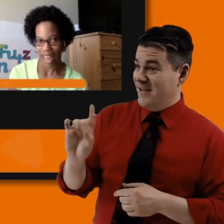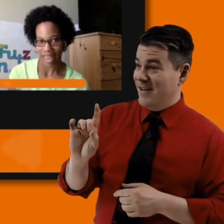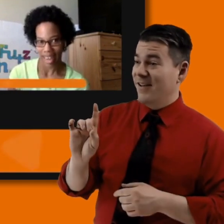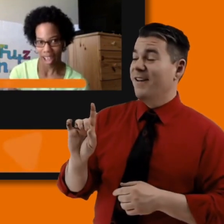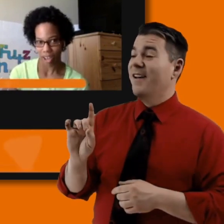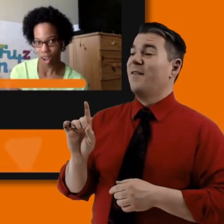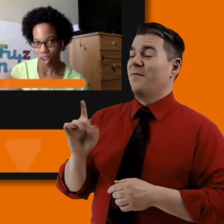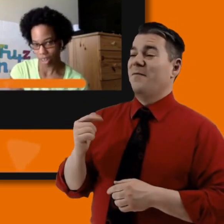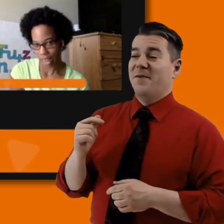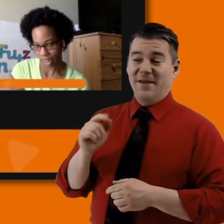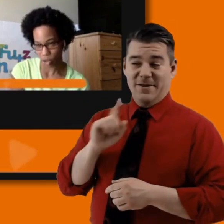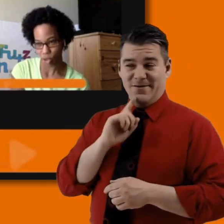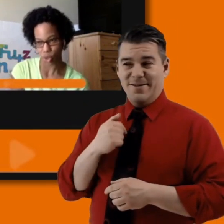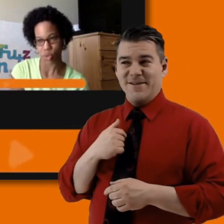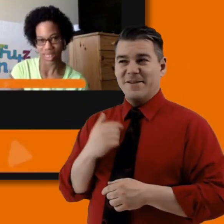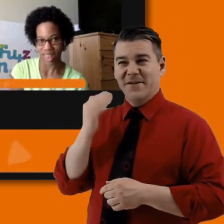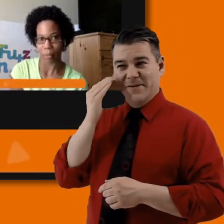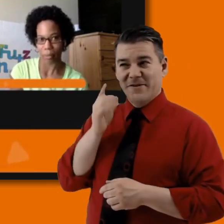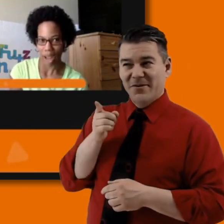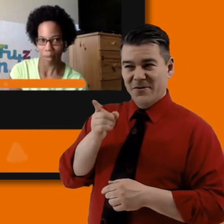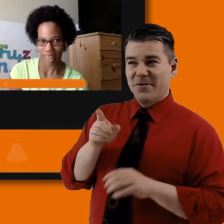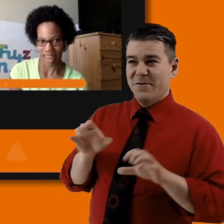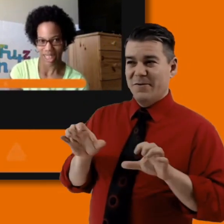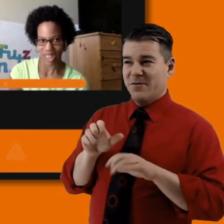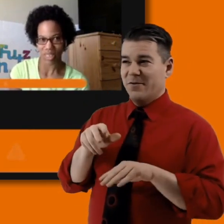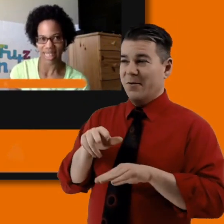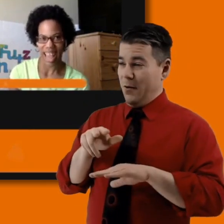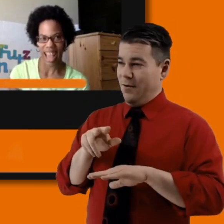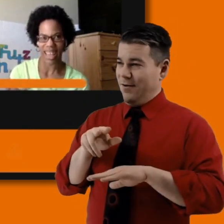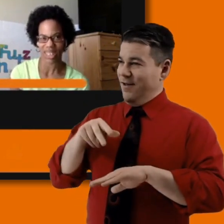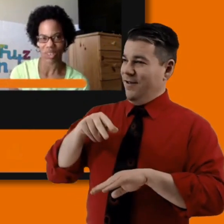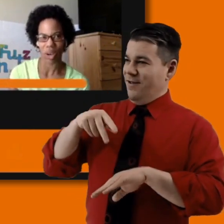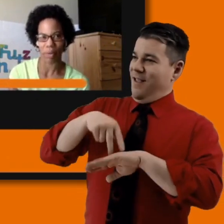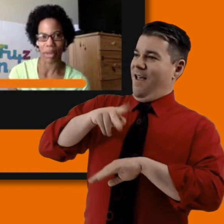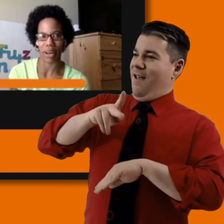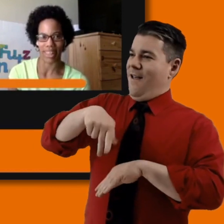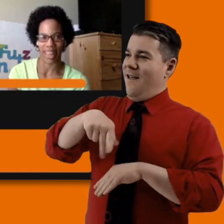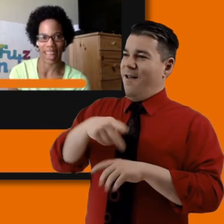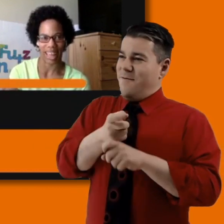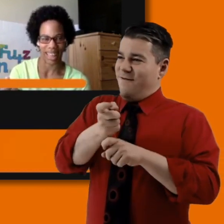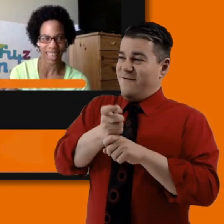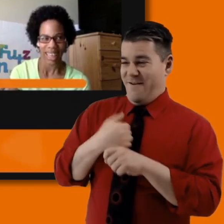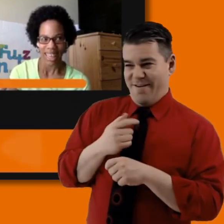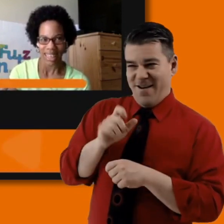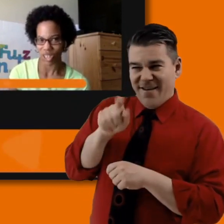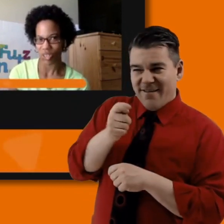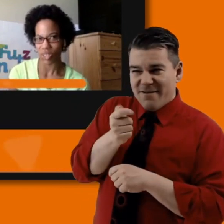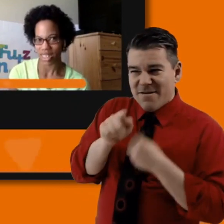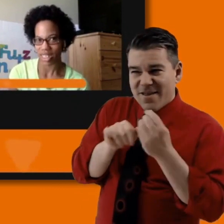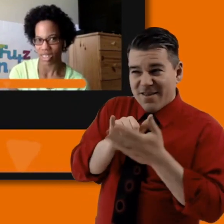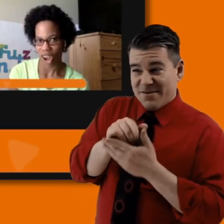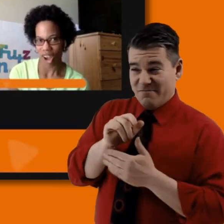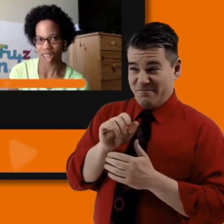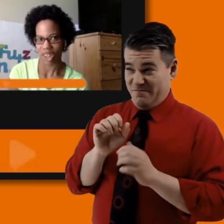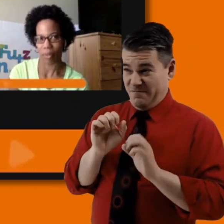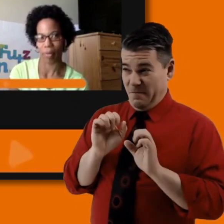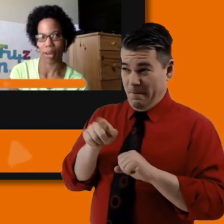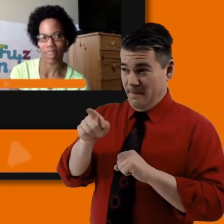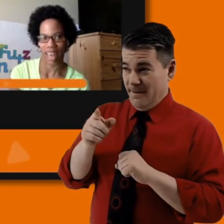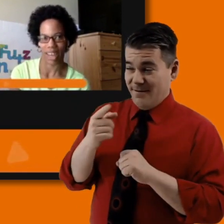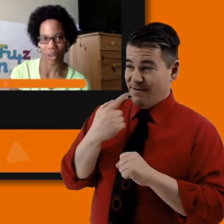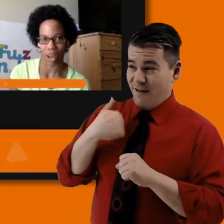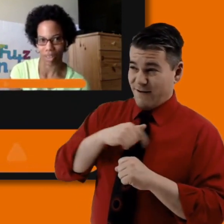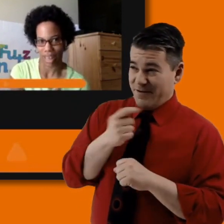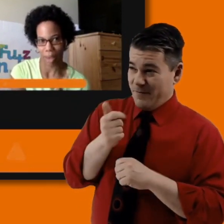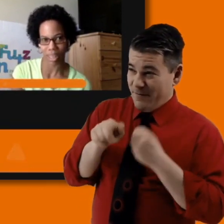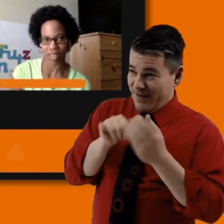know that like you do stand-up comedy, and I just wanted to ask you a bit about that. Like, could you talk a little bit about